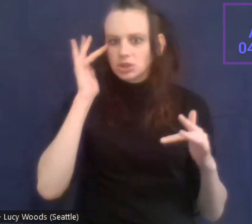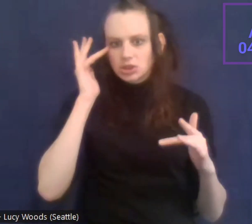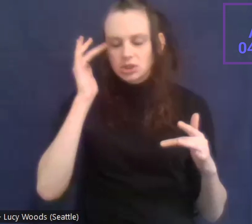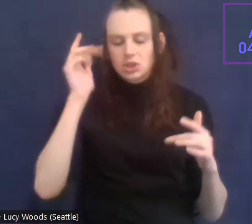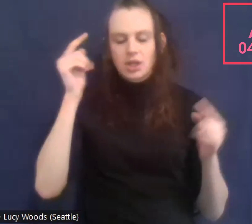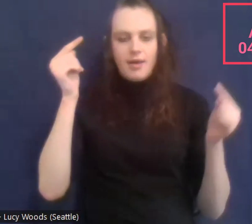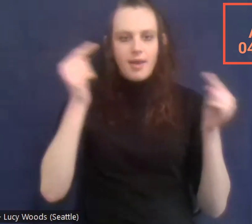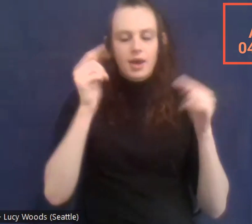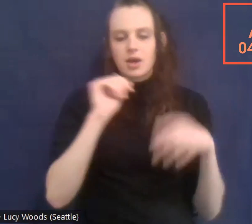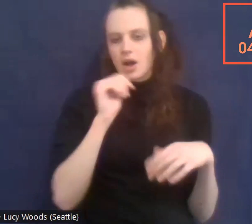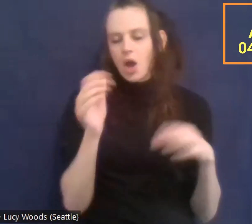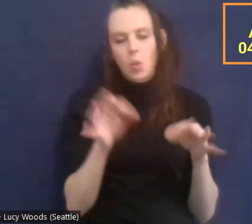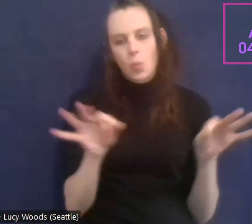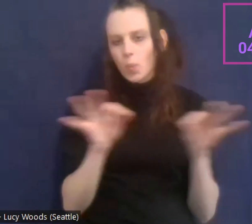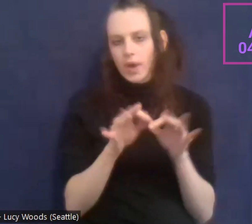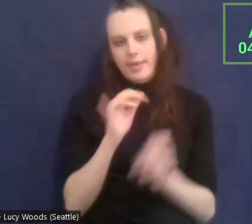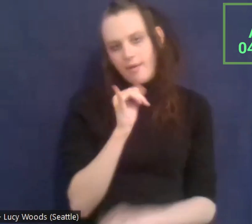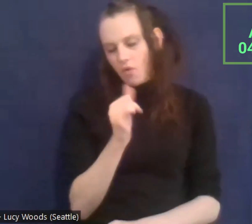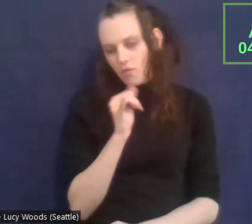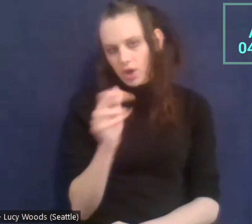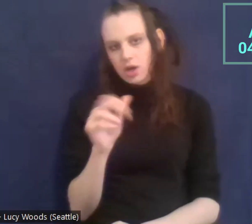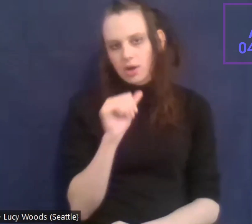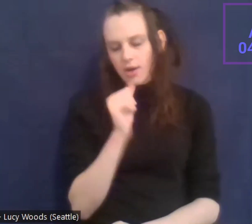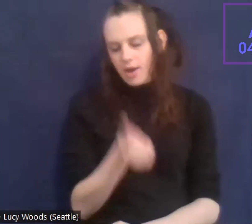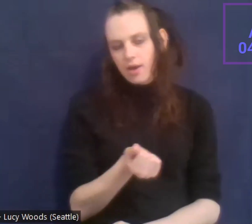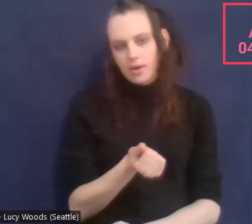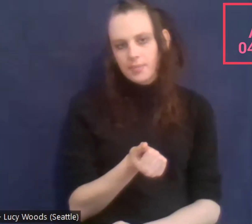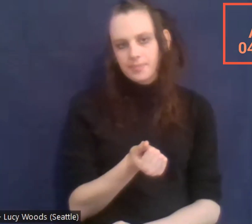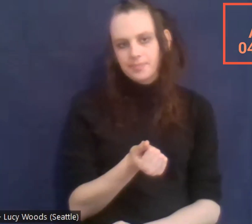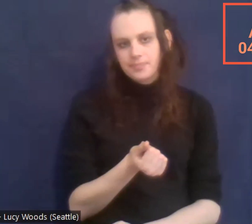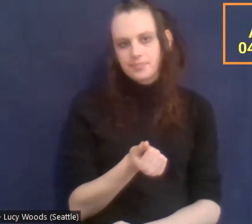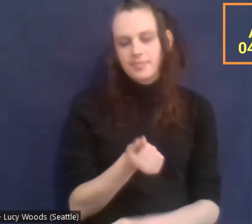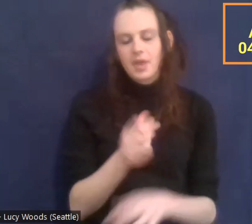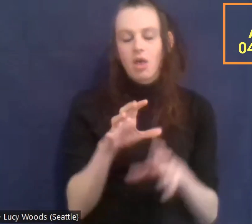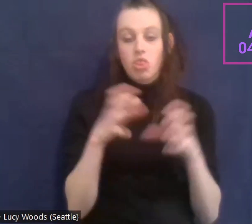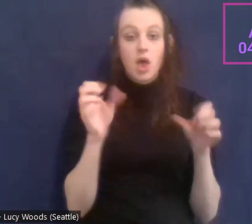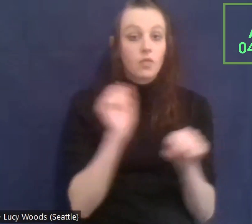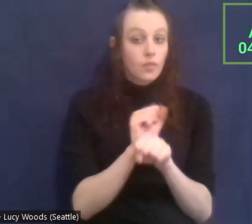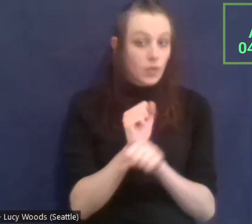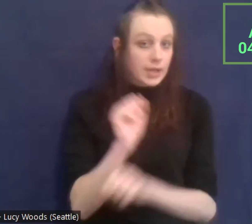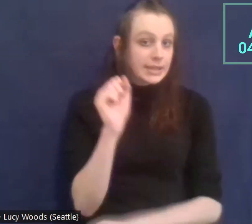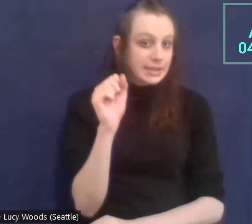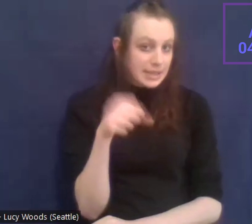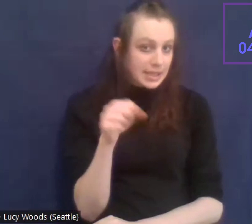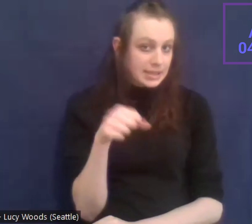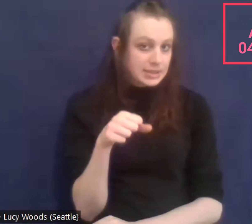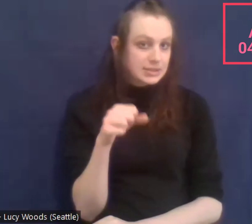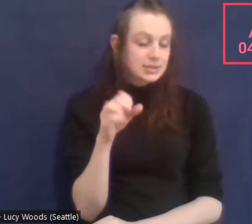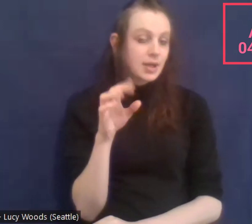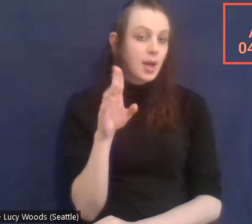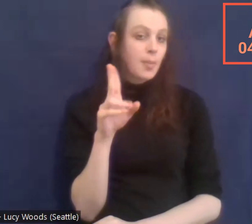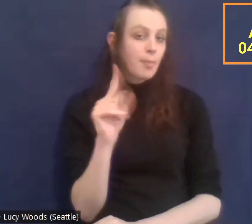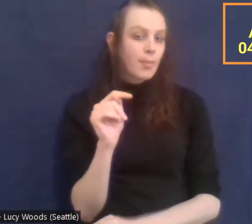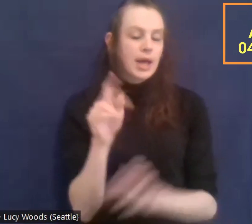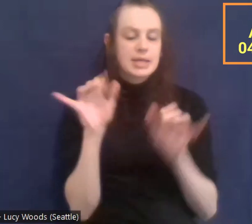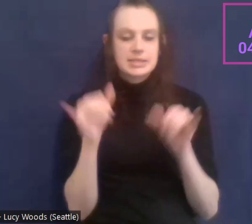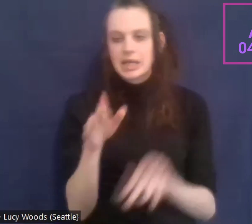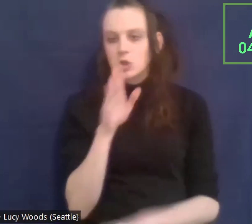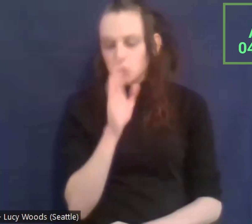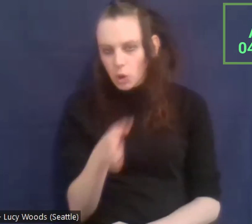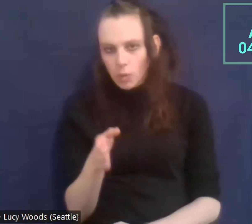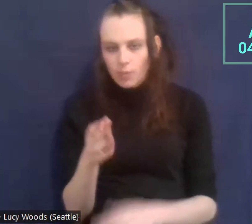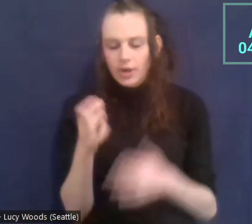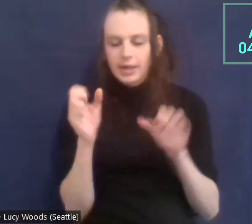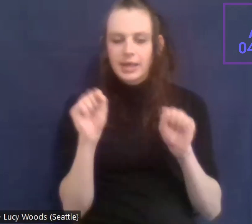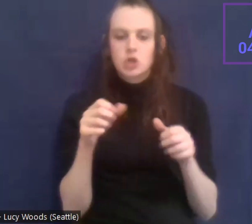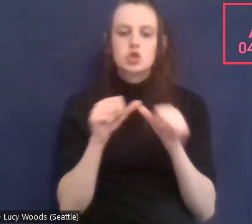committee stuff is just it's a headache. It's a lot of work, but the prize is that not only do we stay sober, but we get to show people the